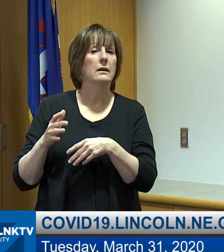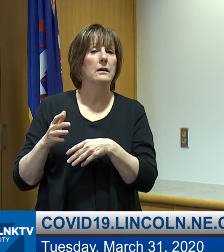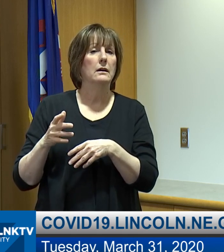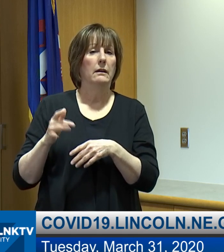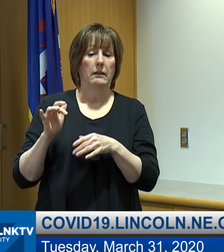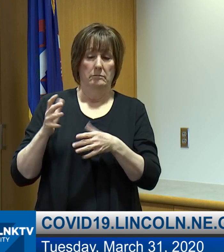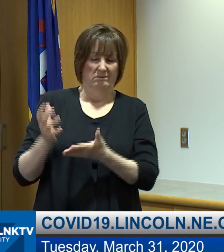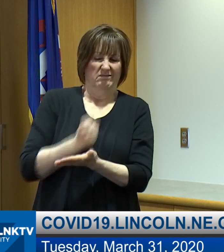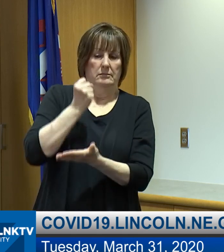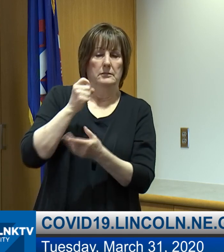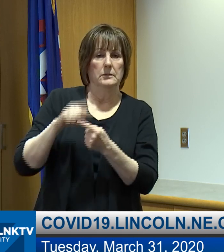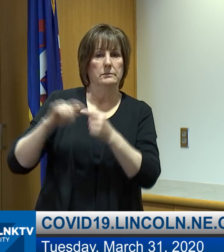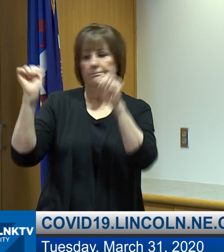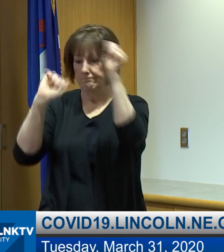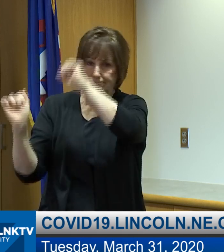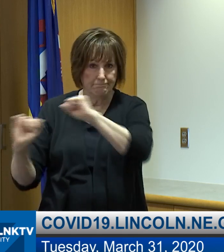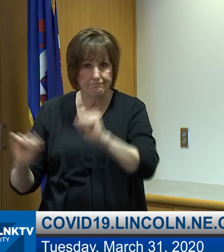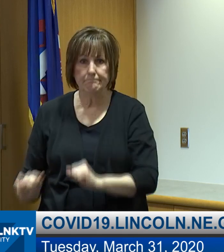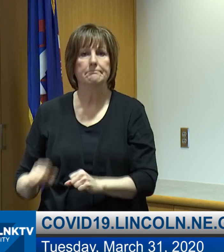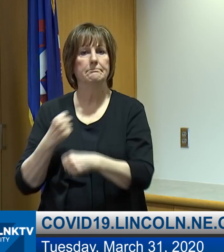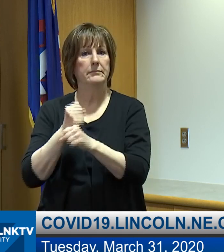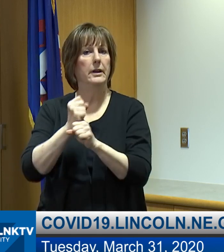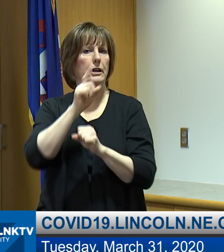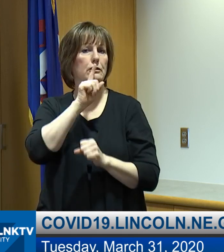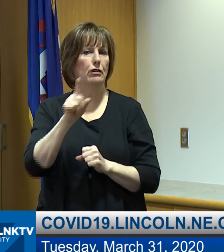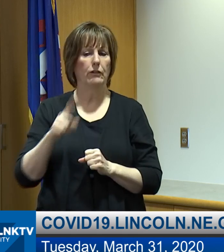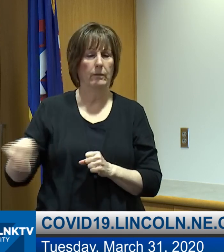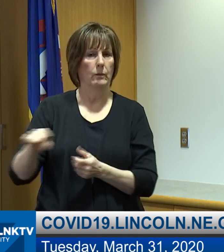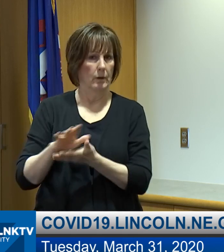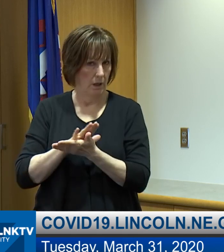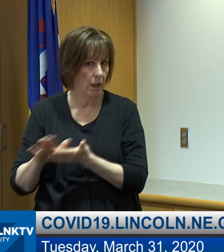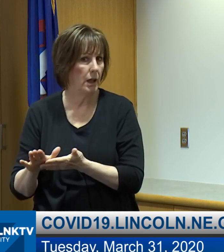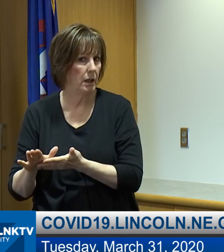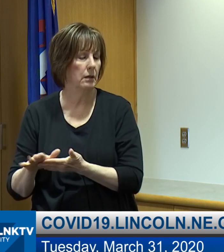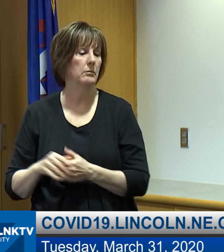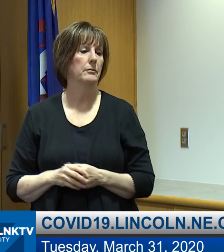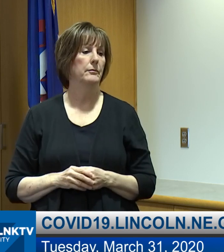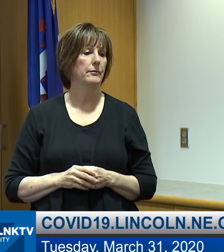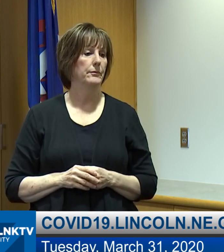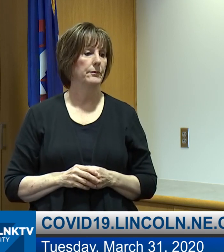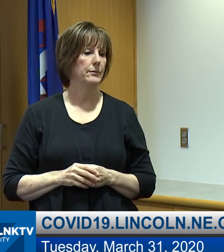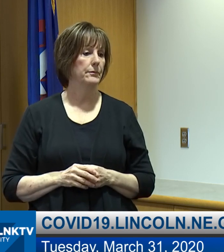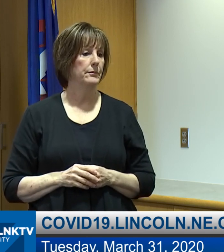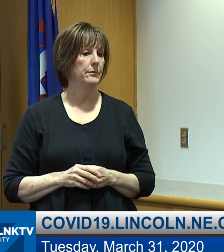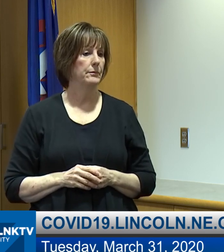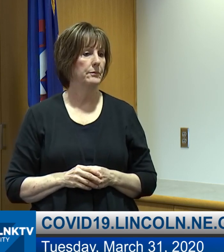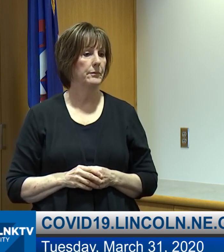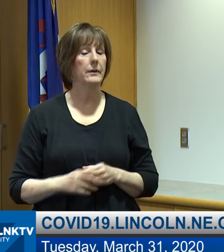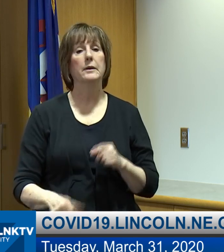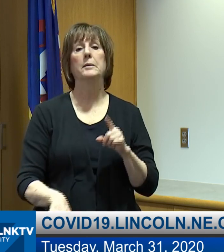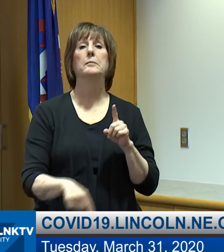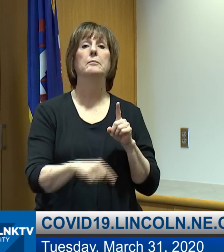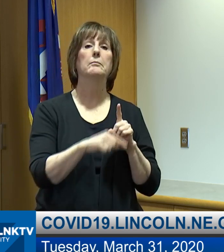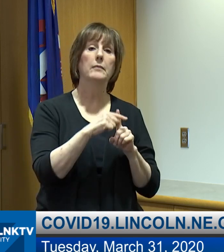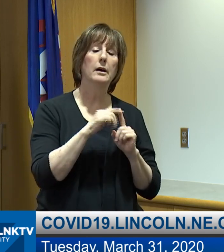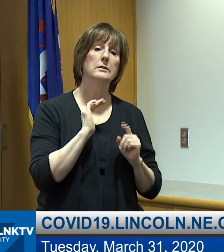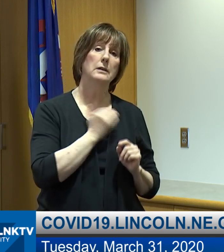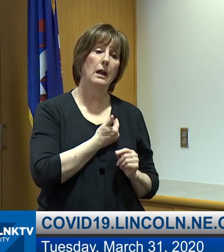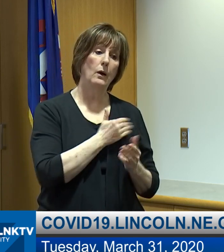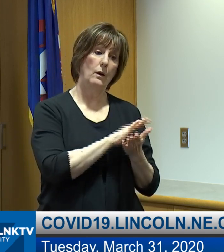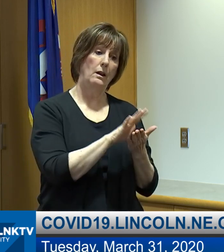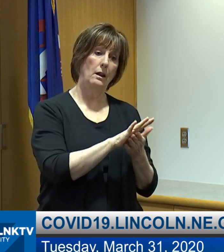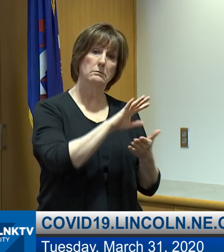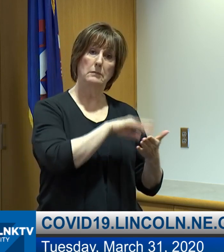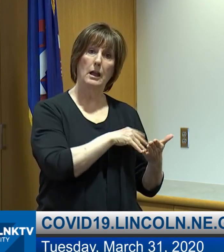that opportunity to wipe them down and make sure that those are clean. In addition to our